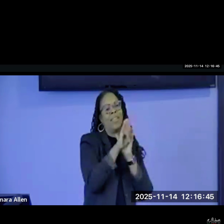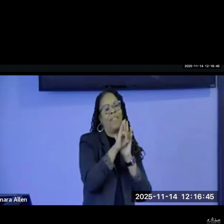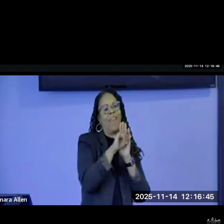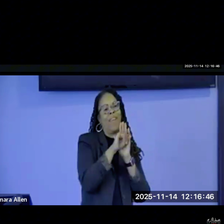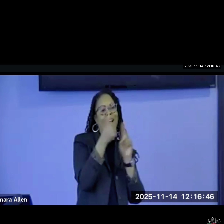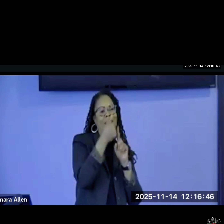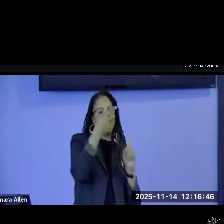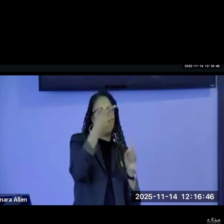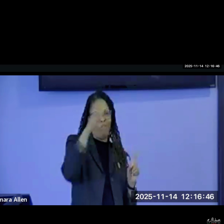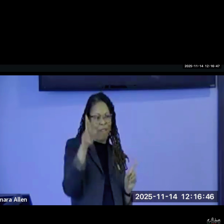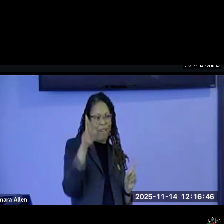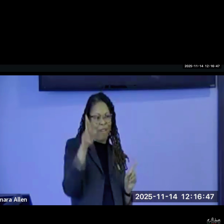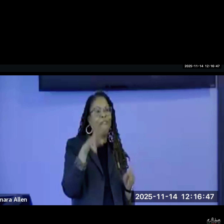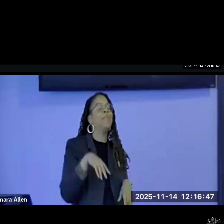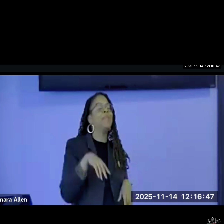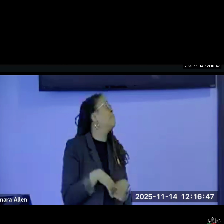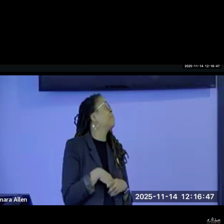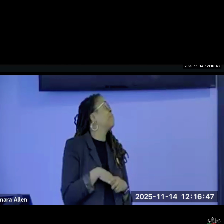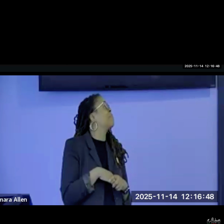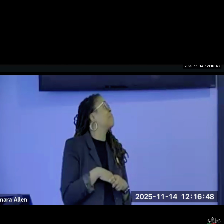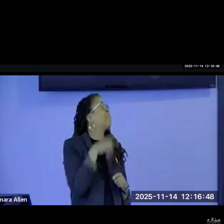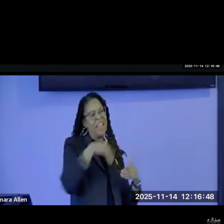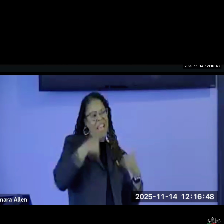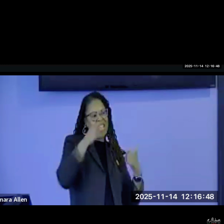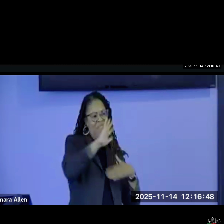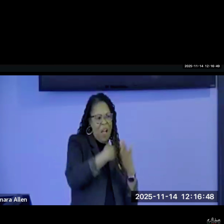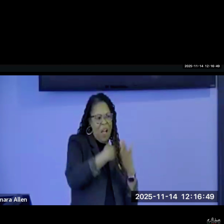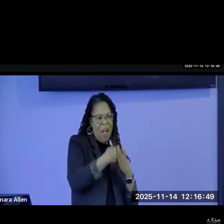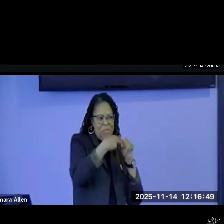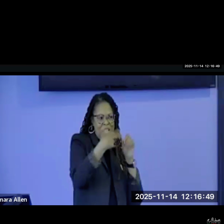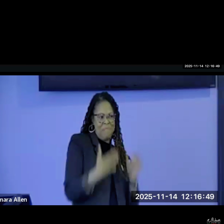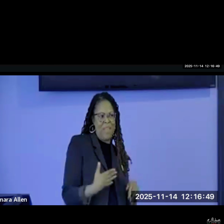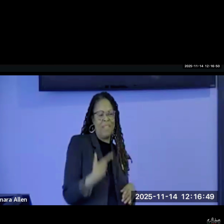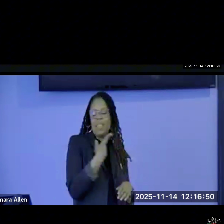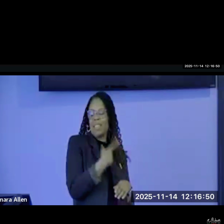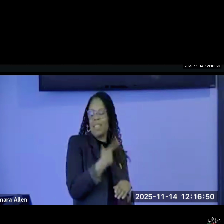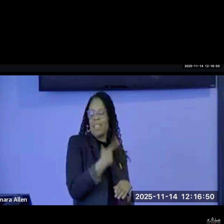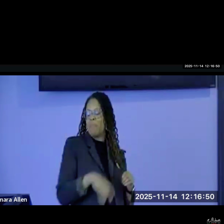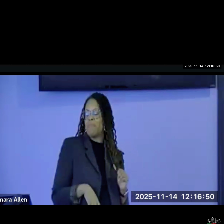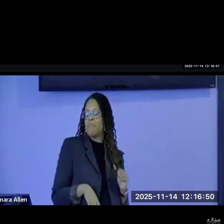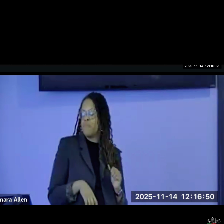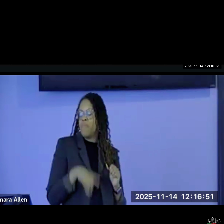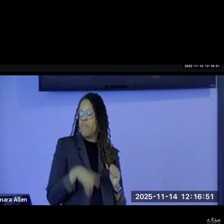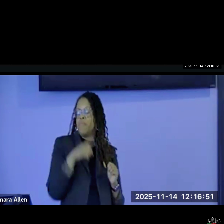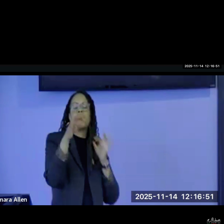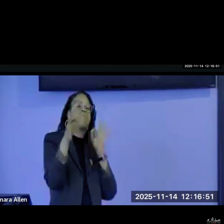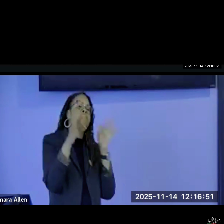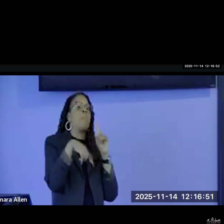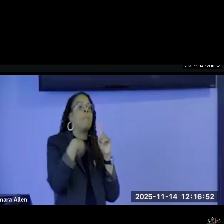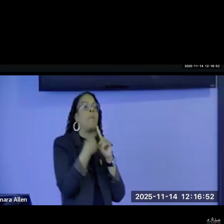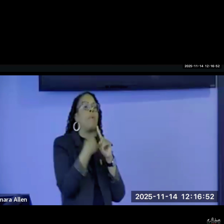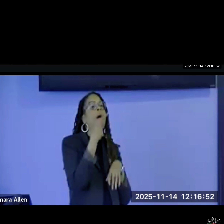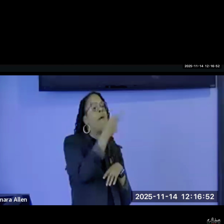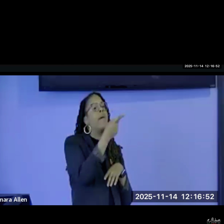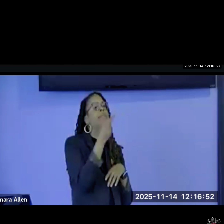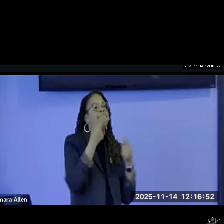Tori identified as queer and was the youngest participant out of all